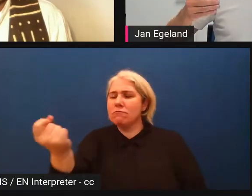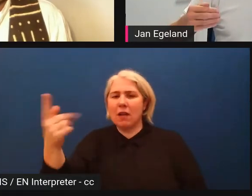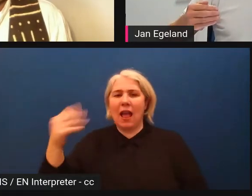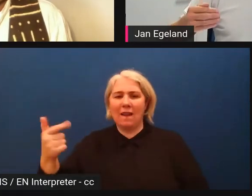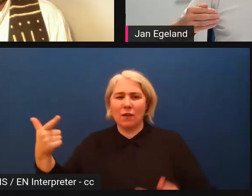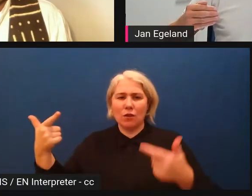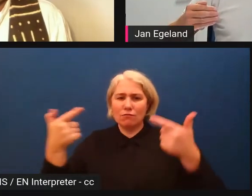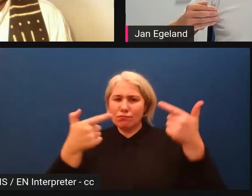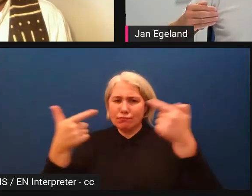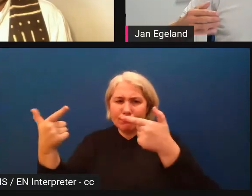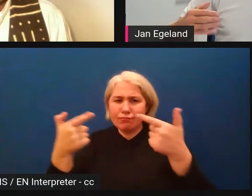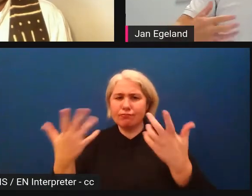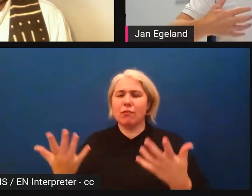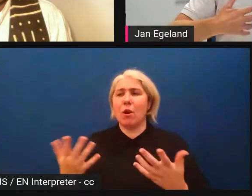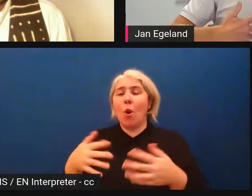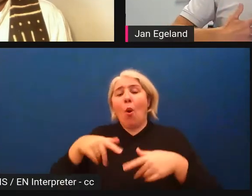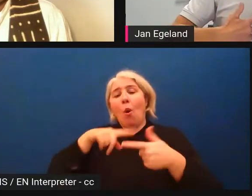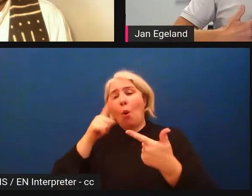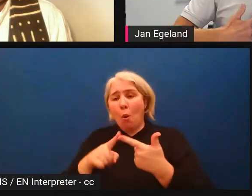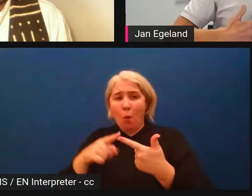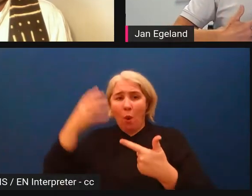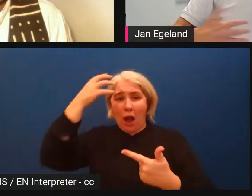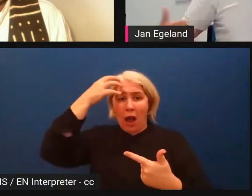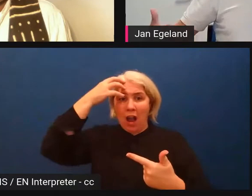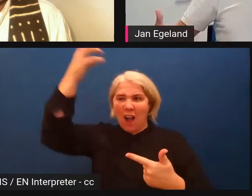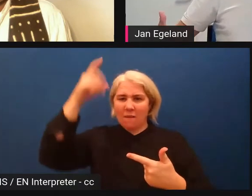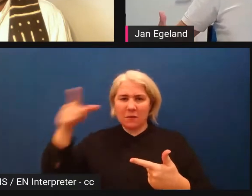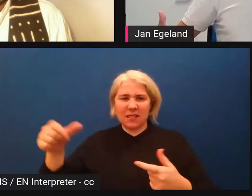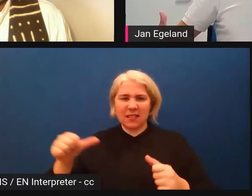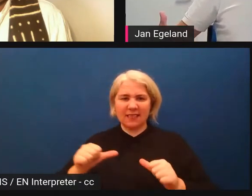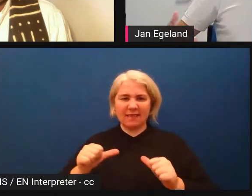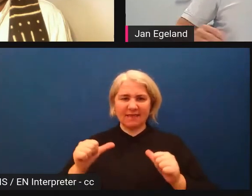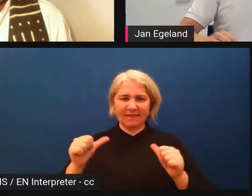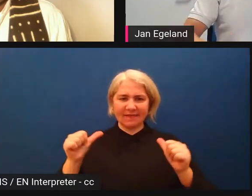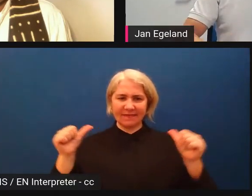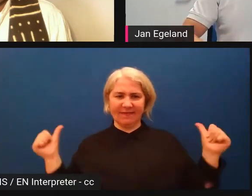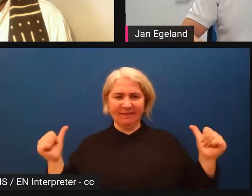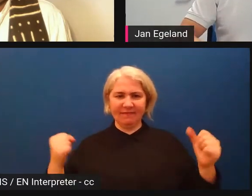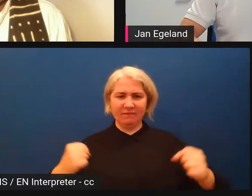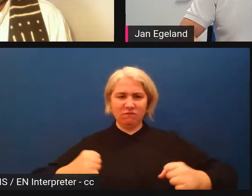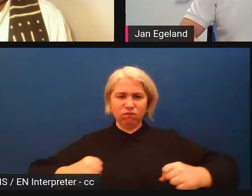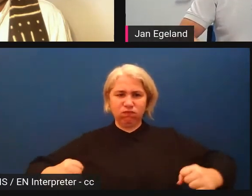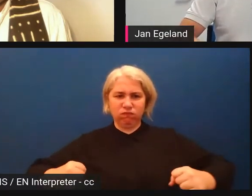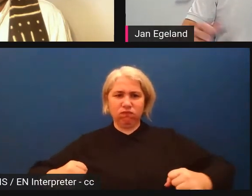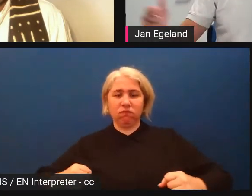and assertive governments, and we specialize in being scared all the time.